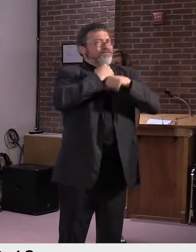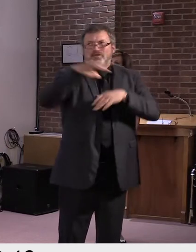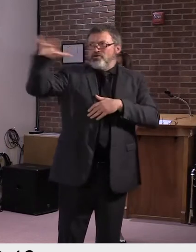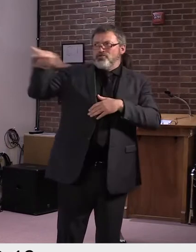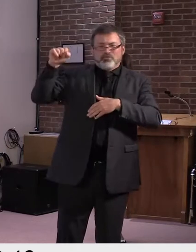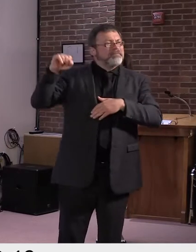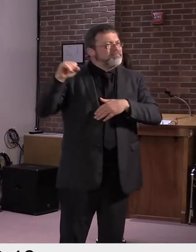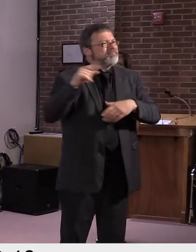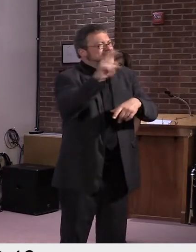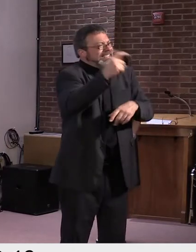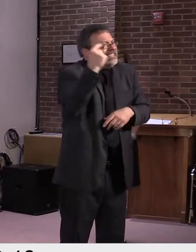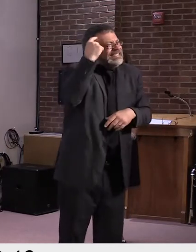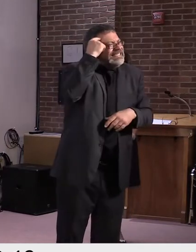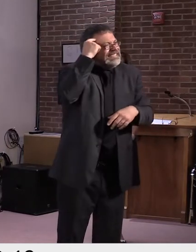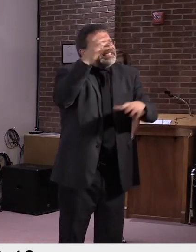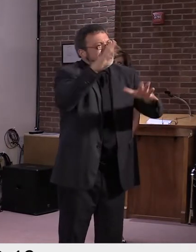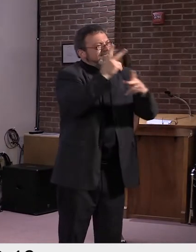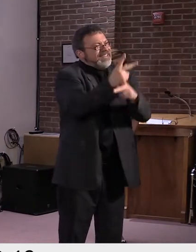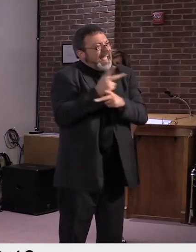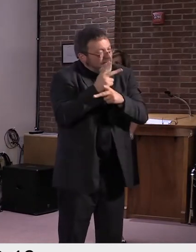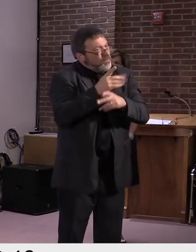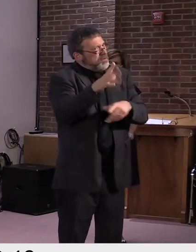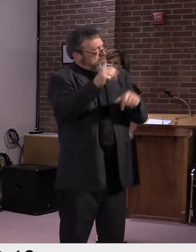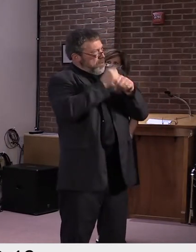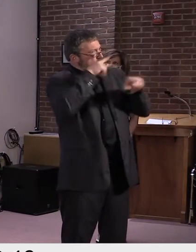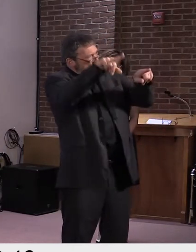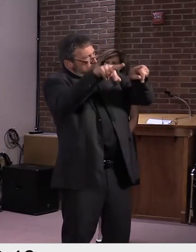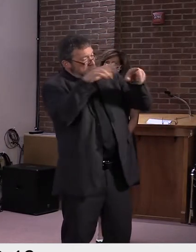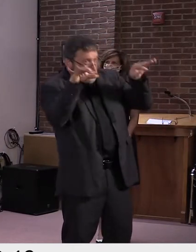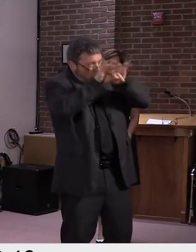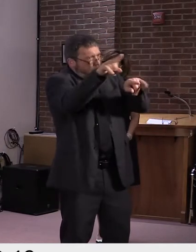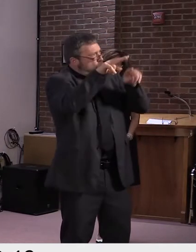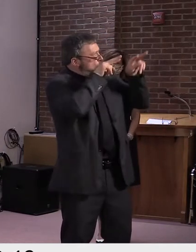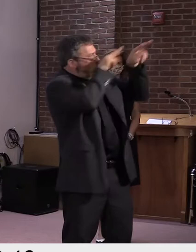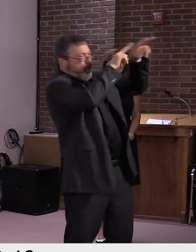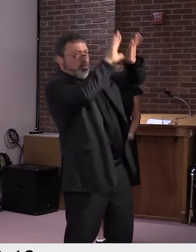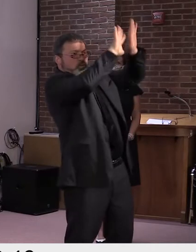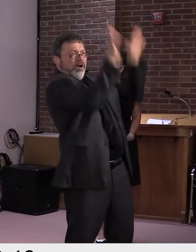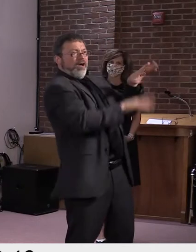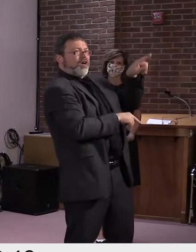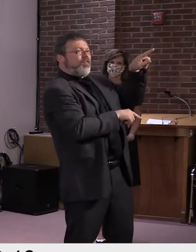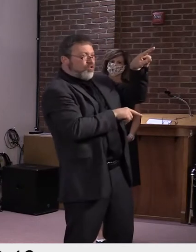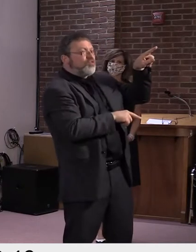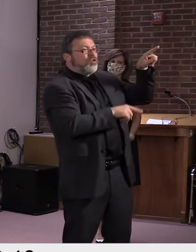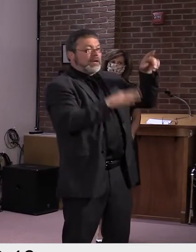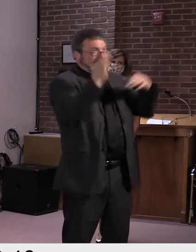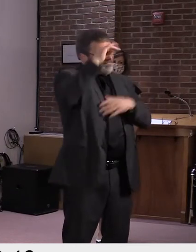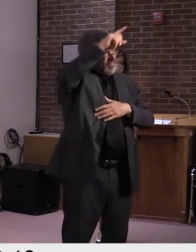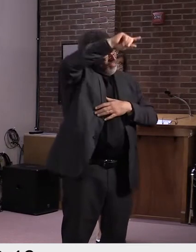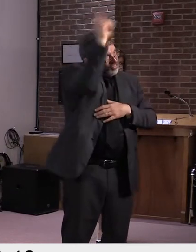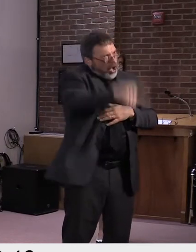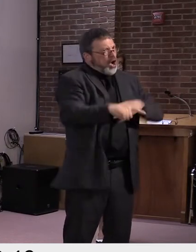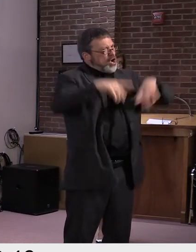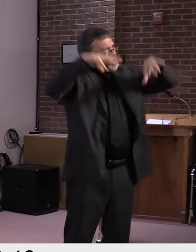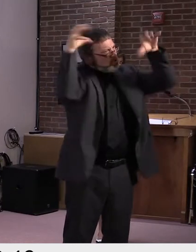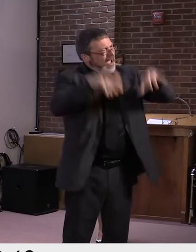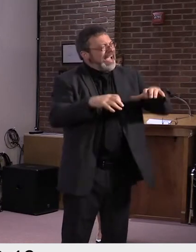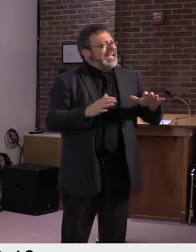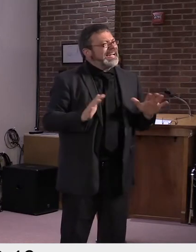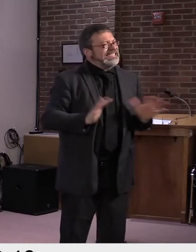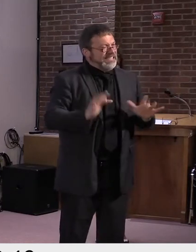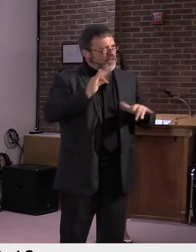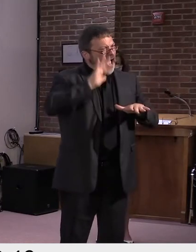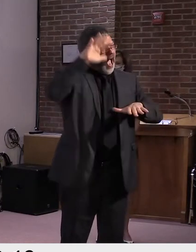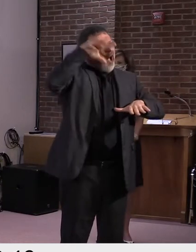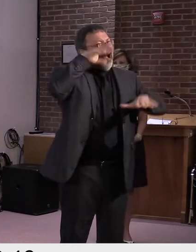Weather changes, especially in the summer, pretty quickly. The hot conditions that draw people to being outside and